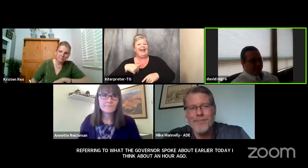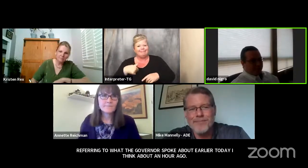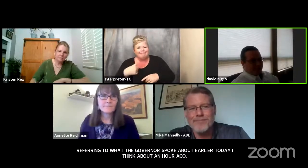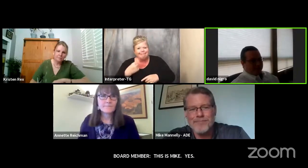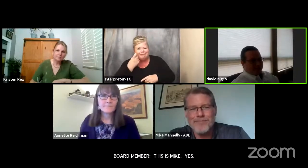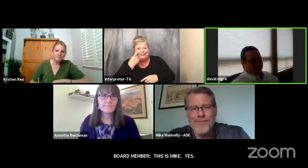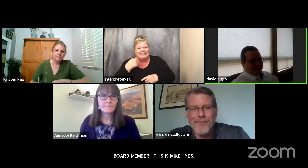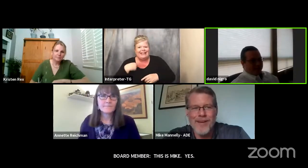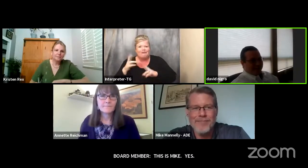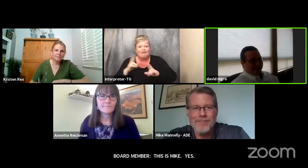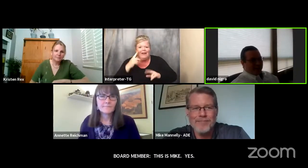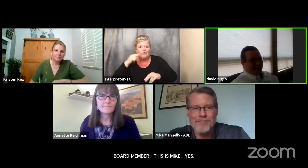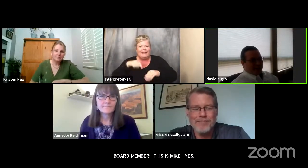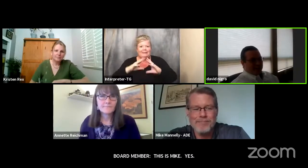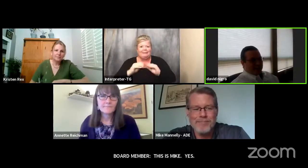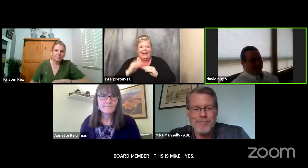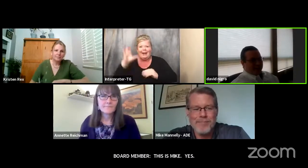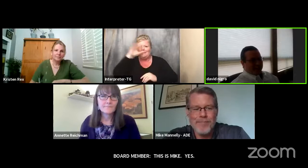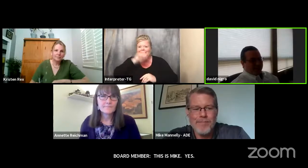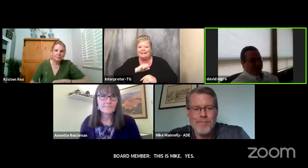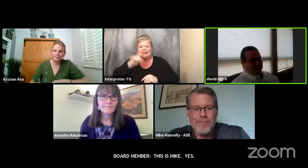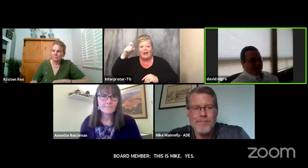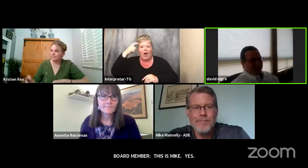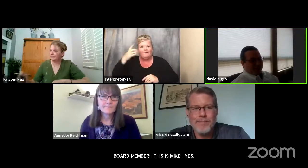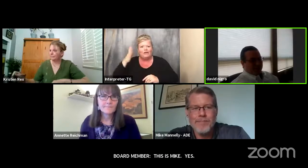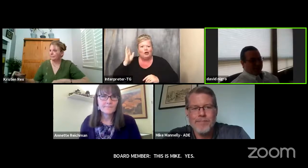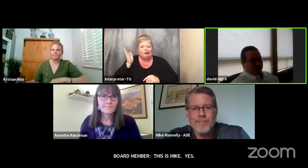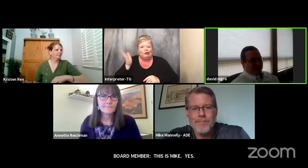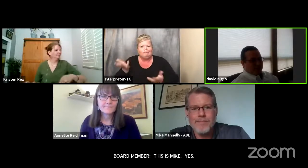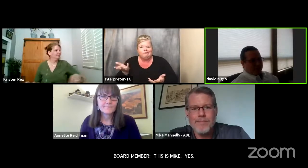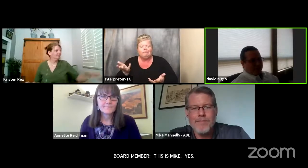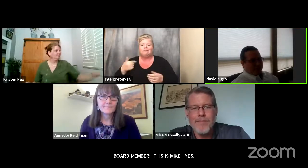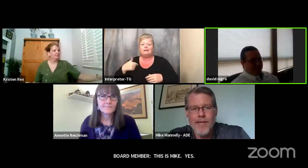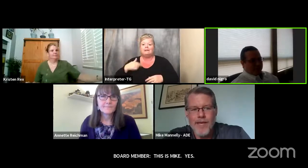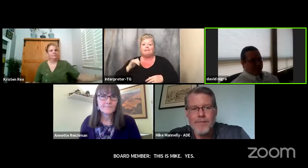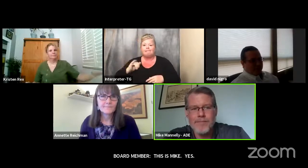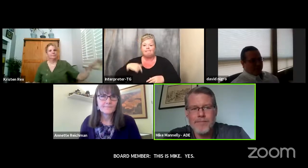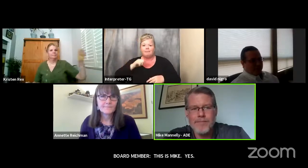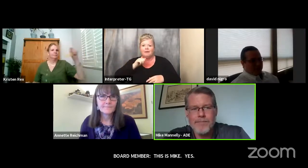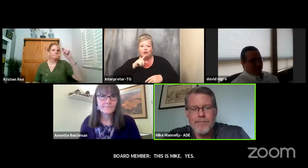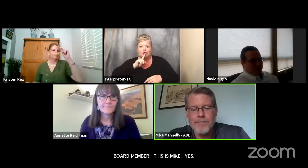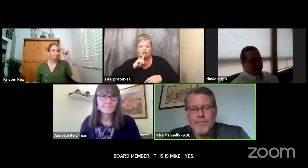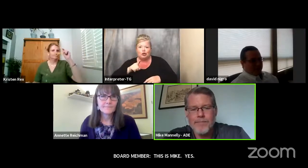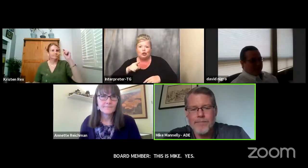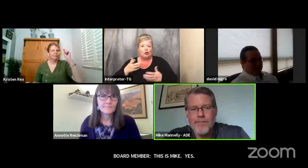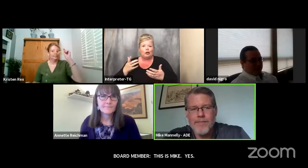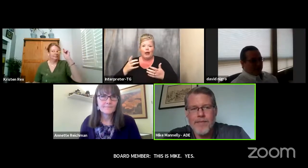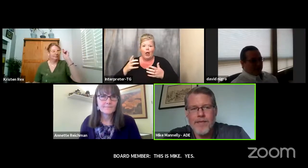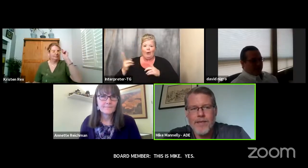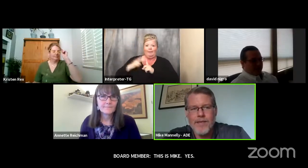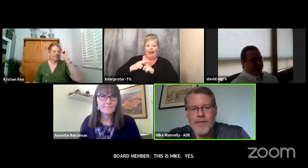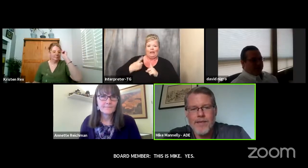the press conference, so right. I'm not sure what we'll need to do once I get a chance to process that.